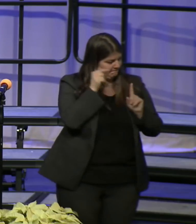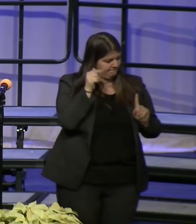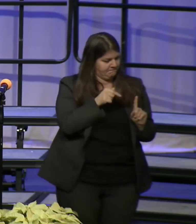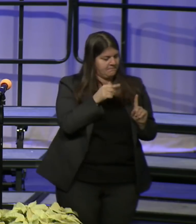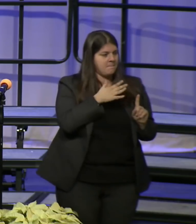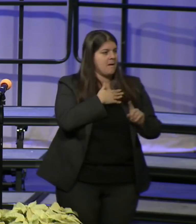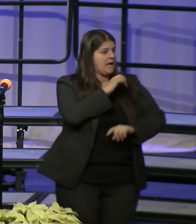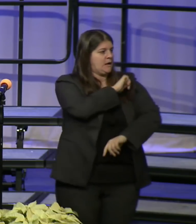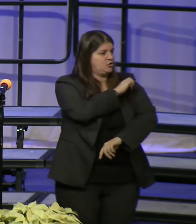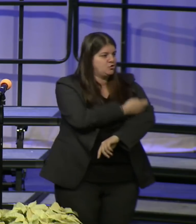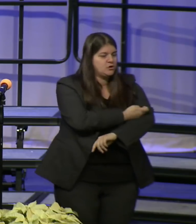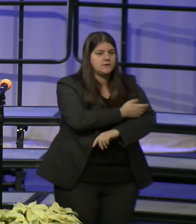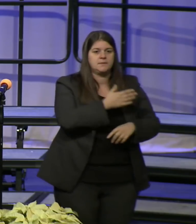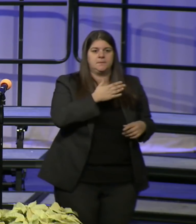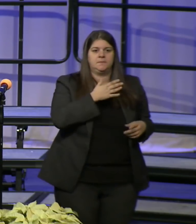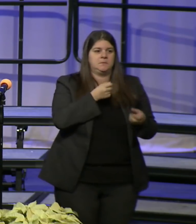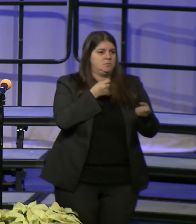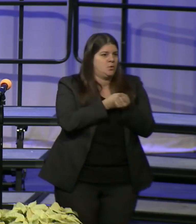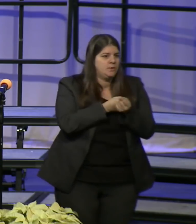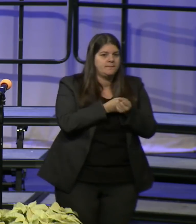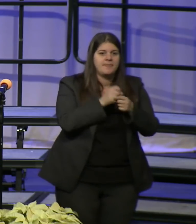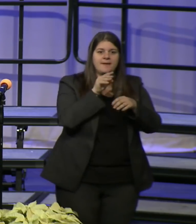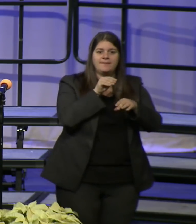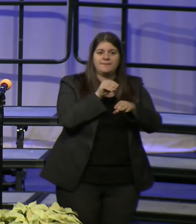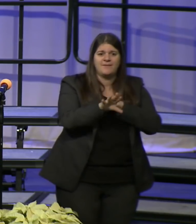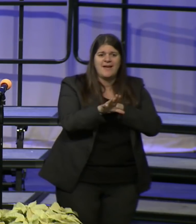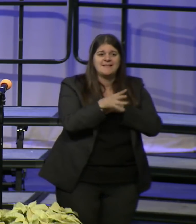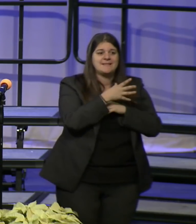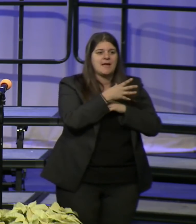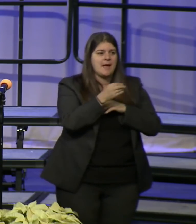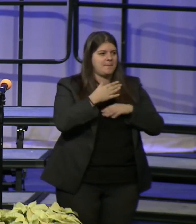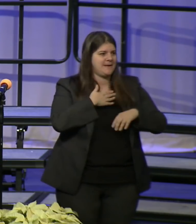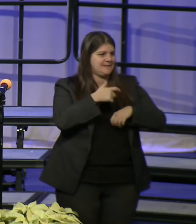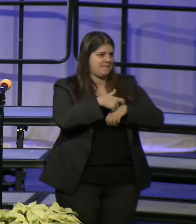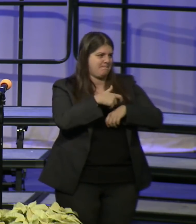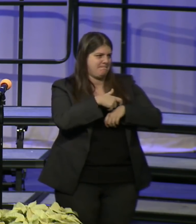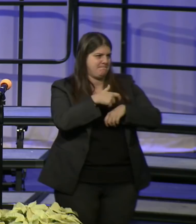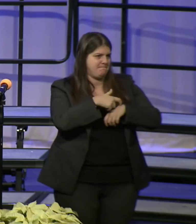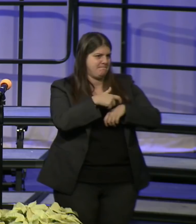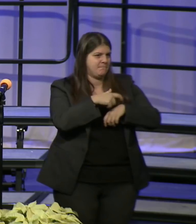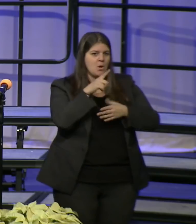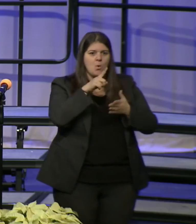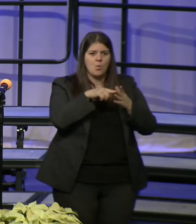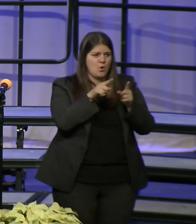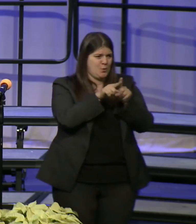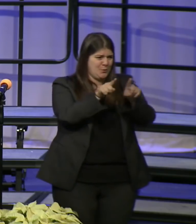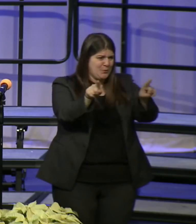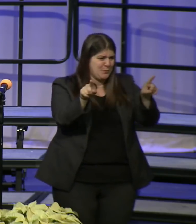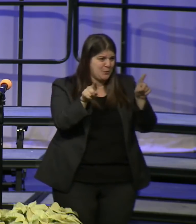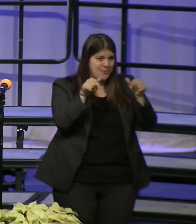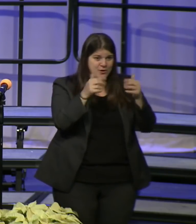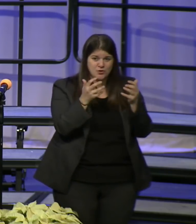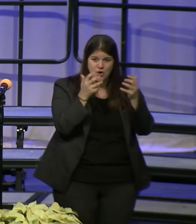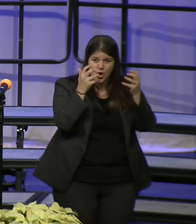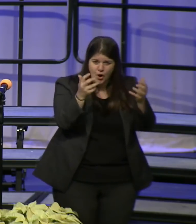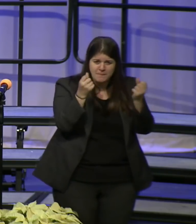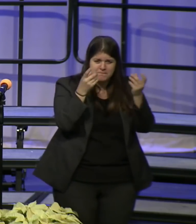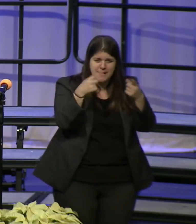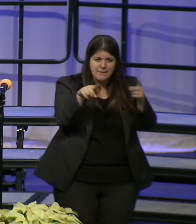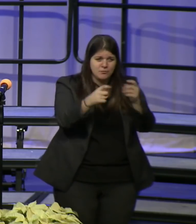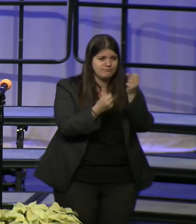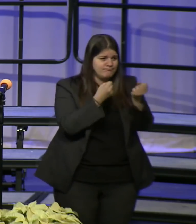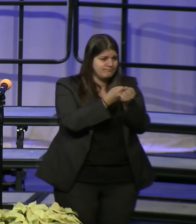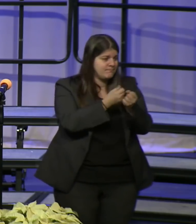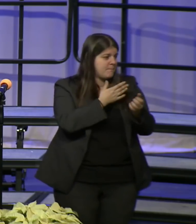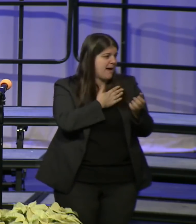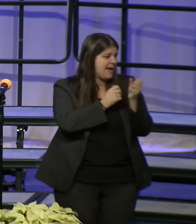support, advice, and just plain time that so many of you in this audience gave my